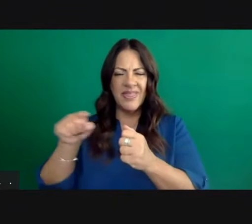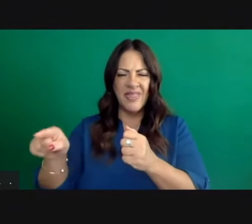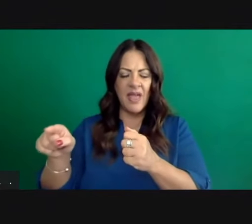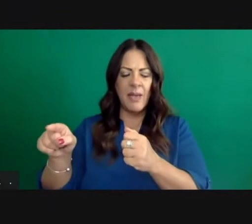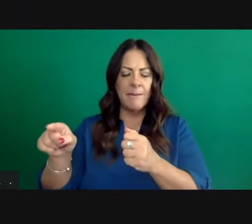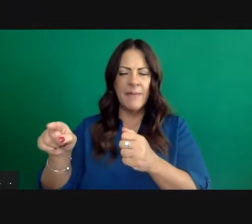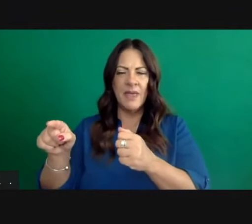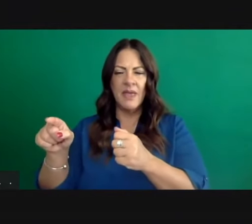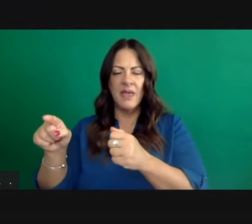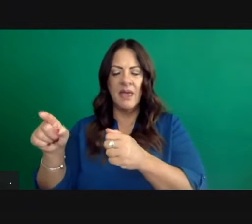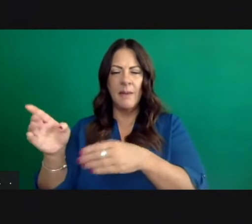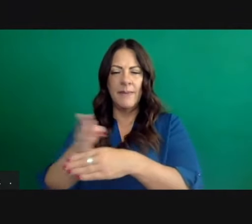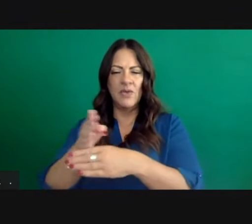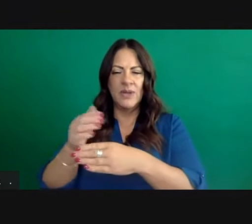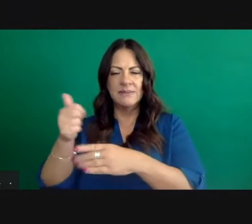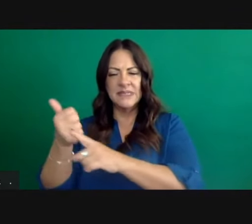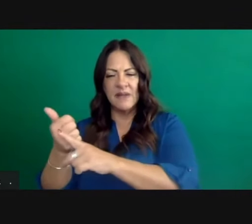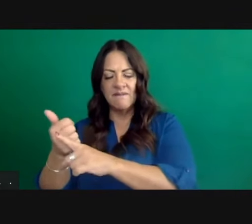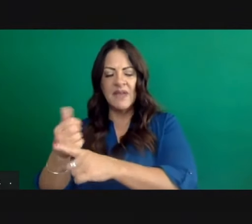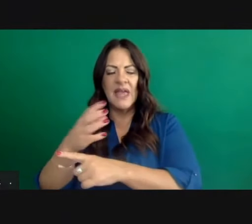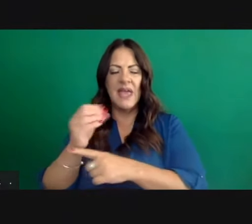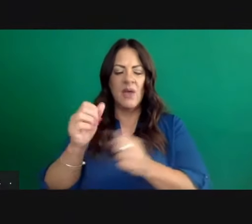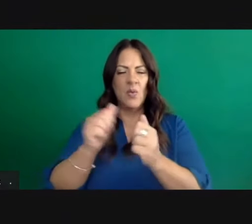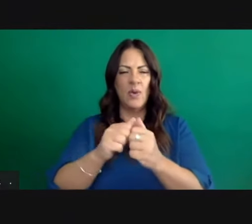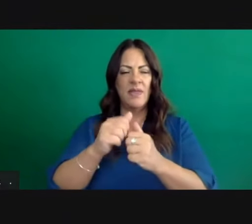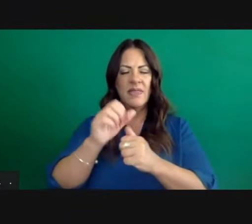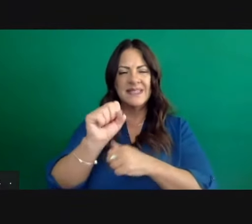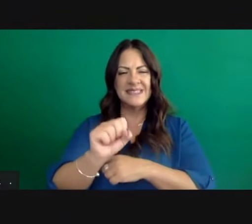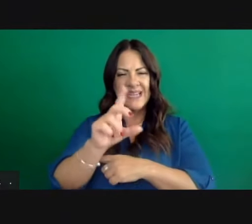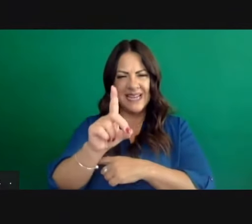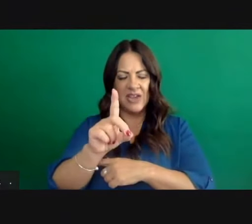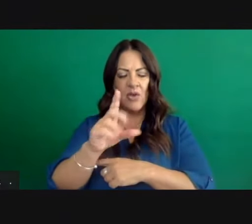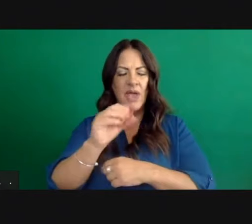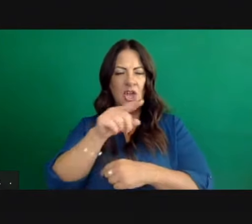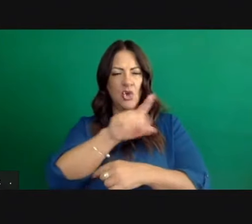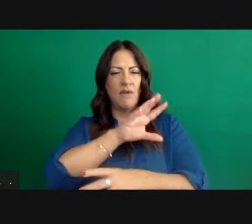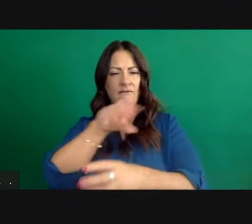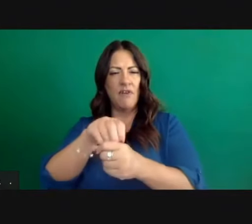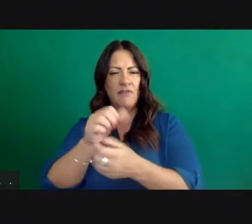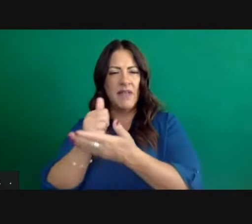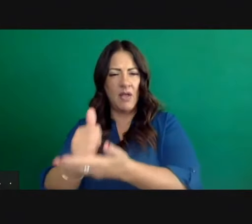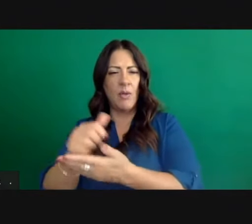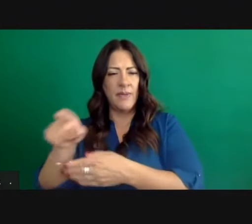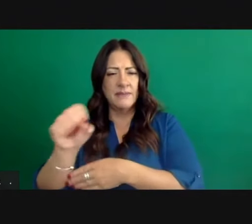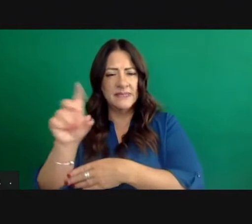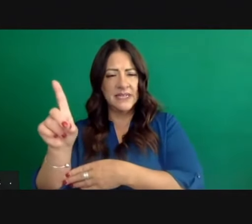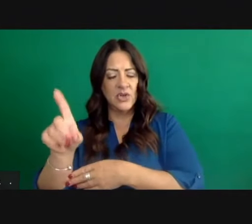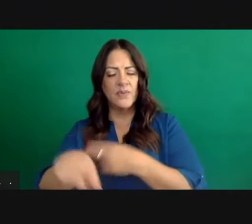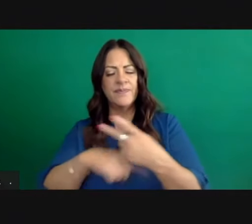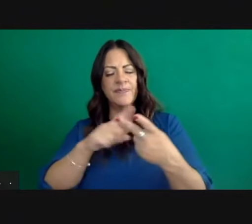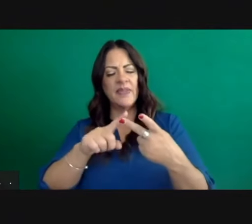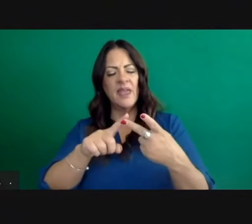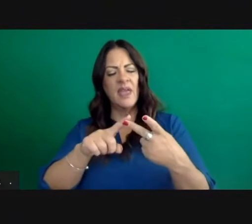is going on there, what kind of things you guys are counseling. And then also I had a second question regarding hospitalization rates. There have been a lot